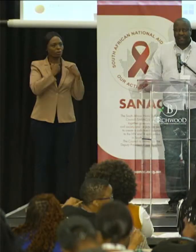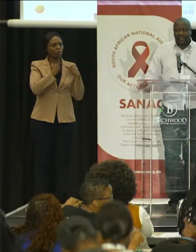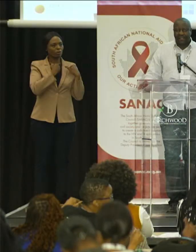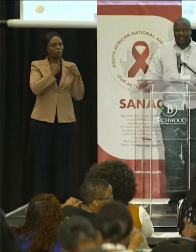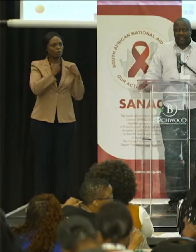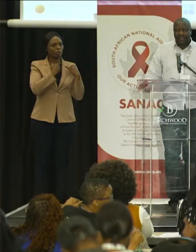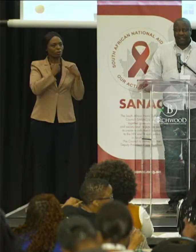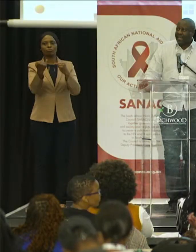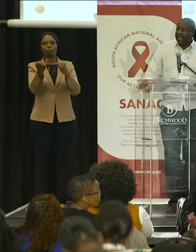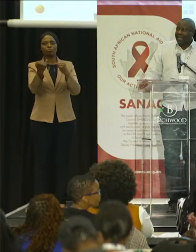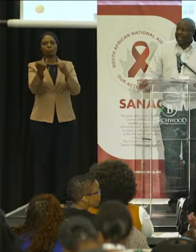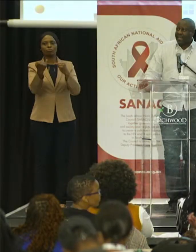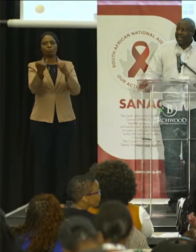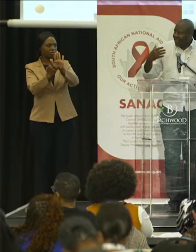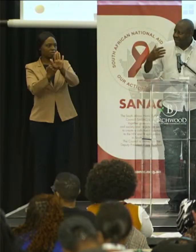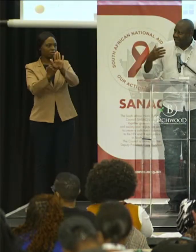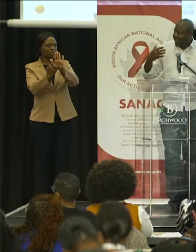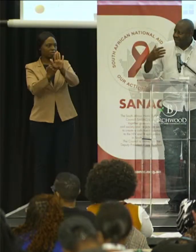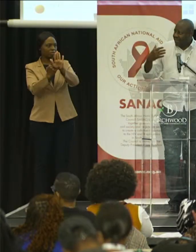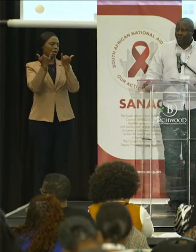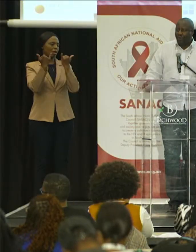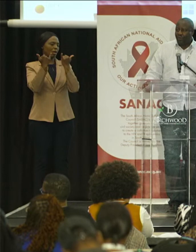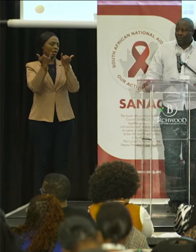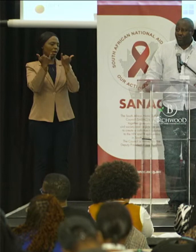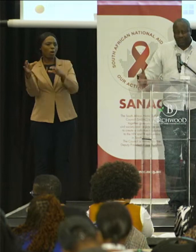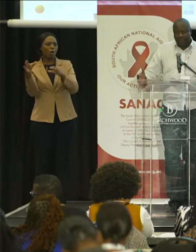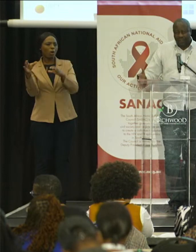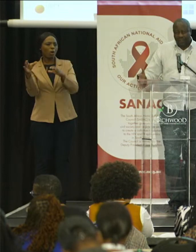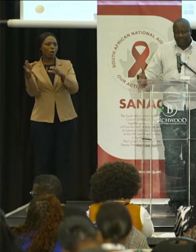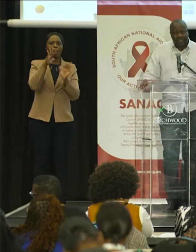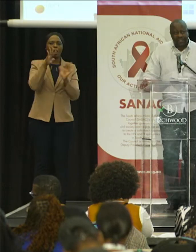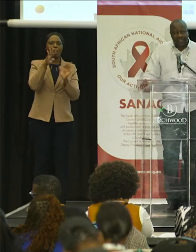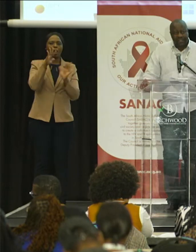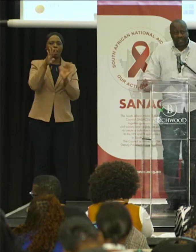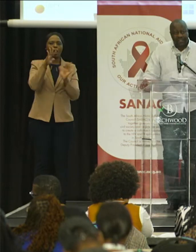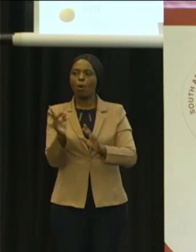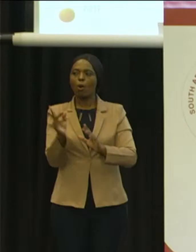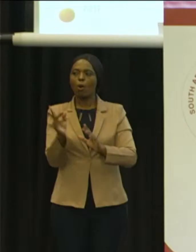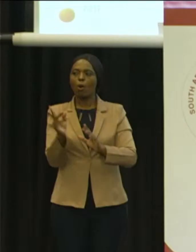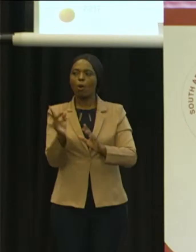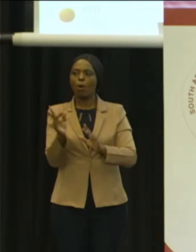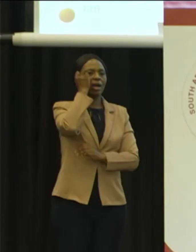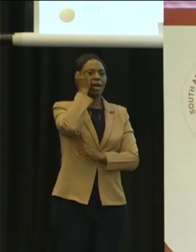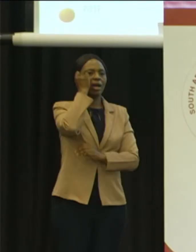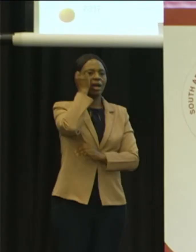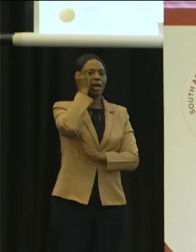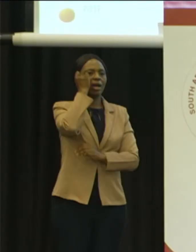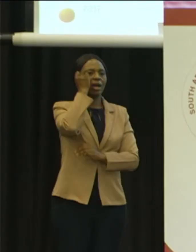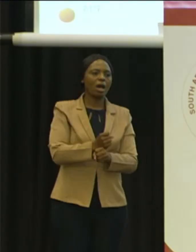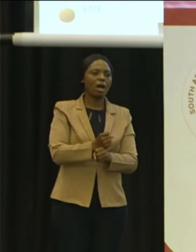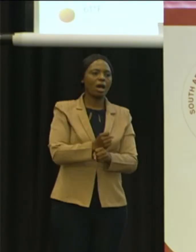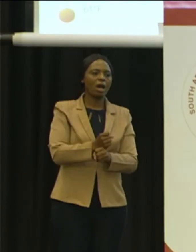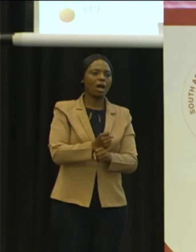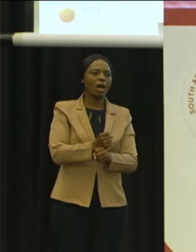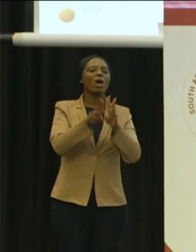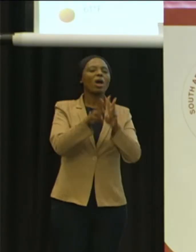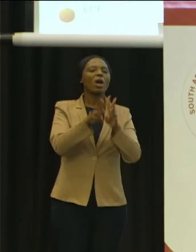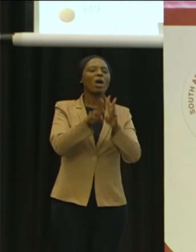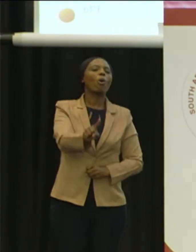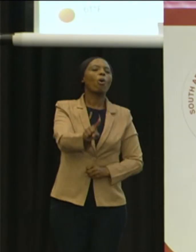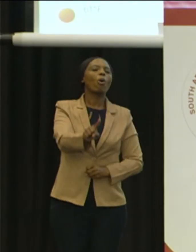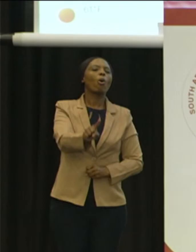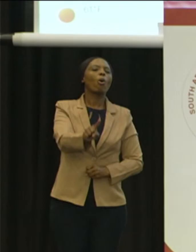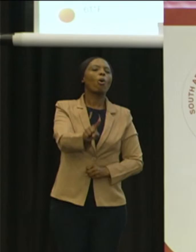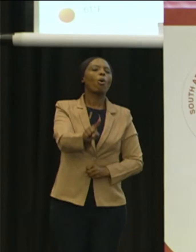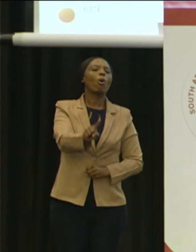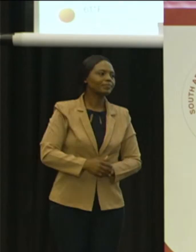remarks, which actually brought everyone into the perspective of this particular workshop. So we got the overview. Once